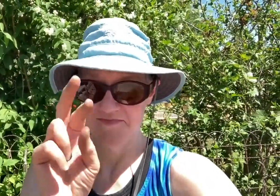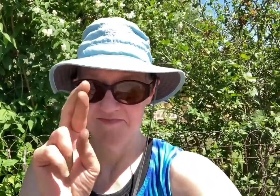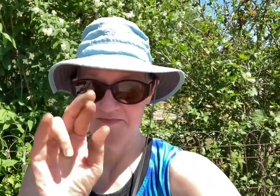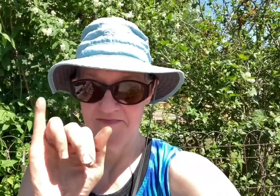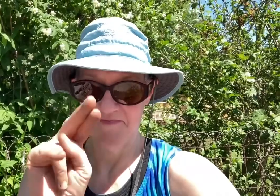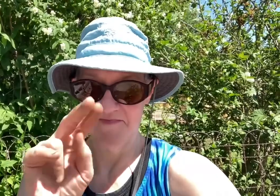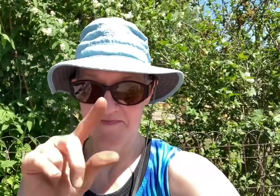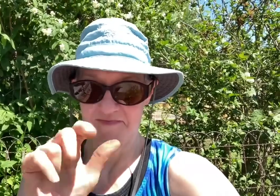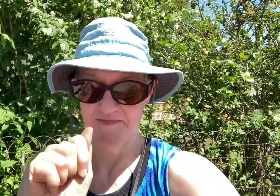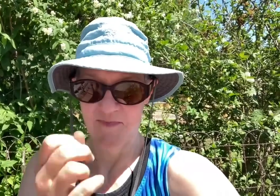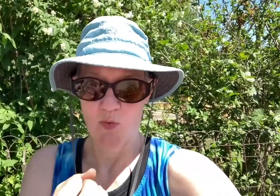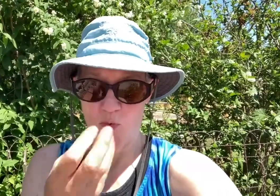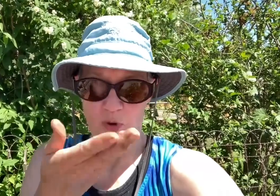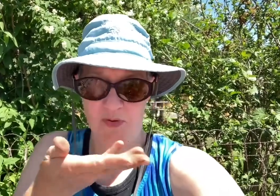moringa.